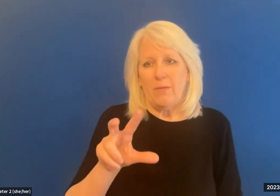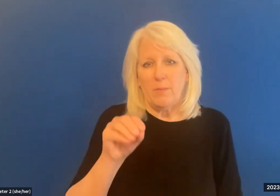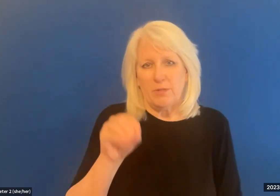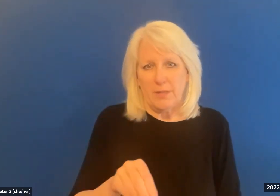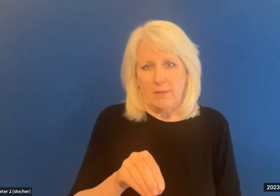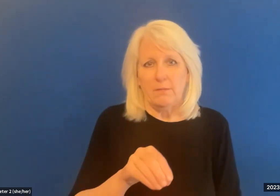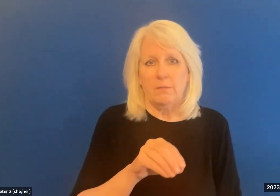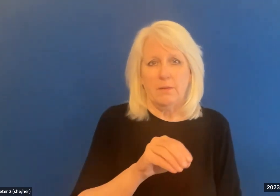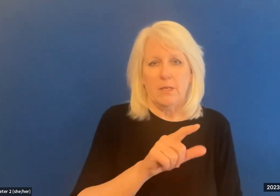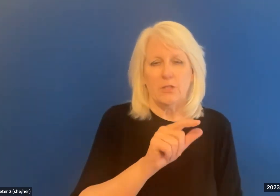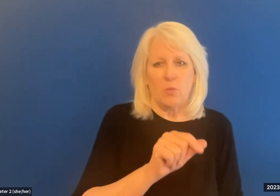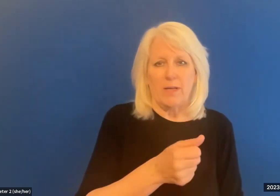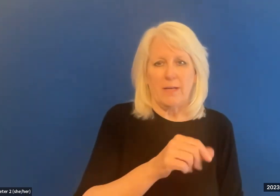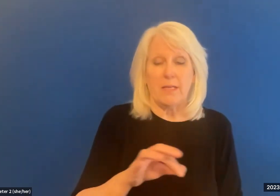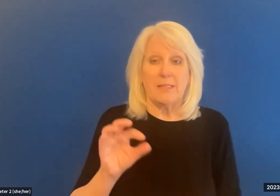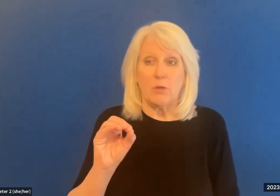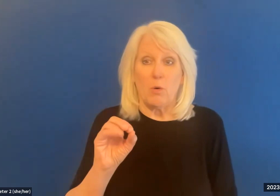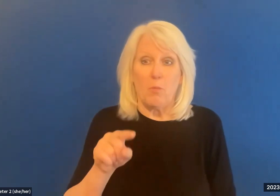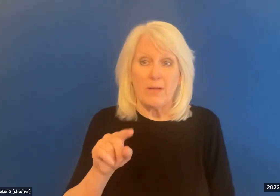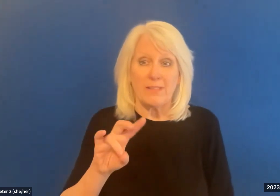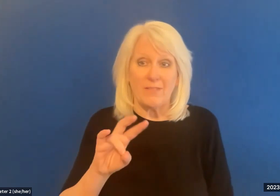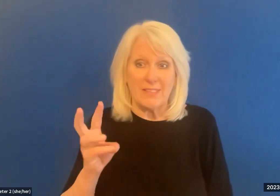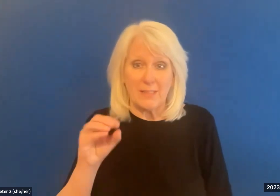and 0.76% in 2021.